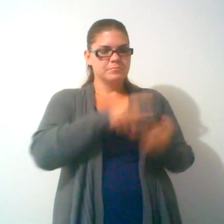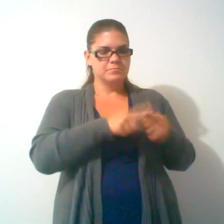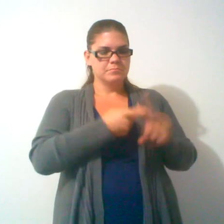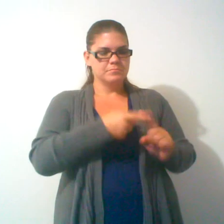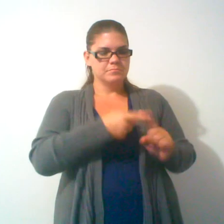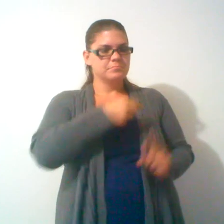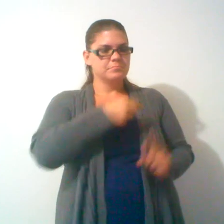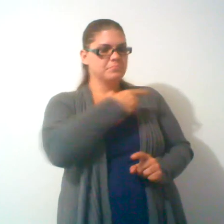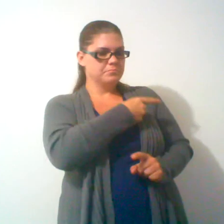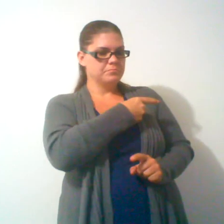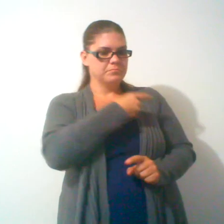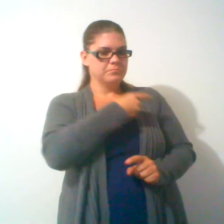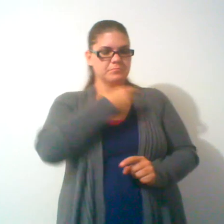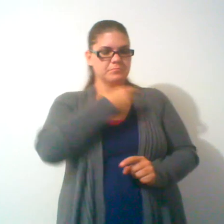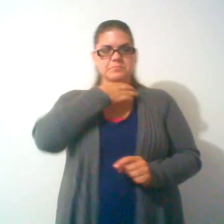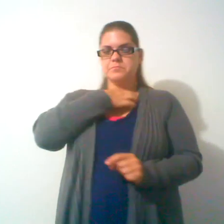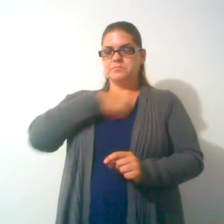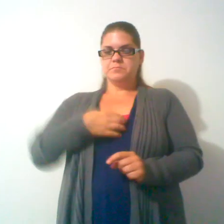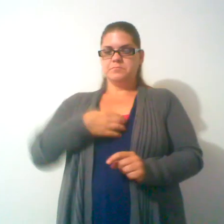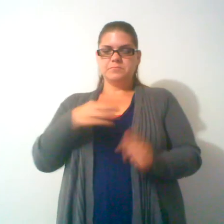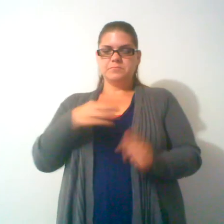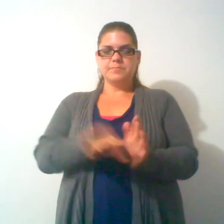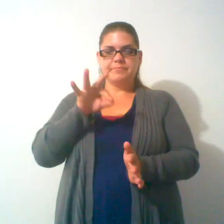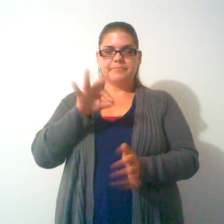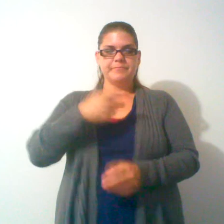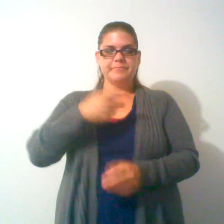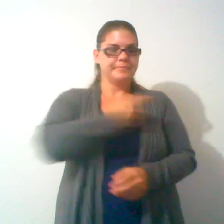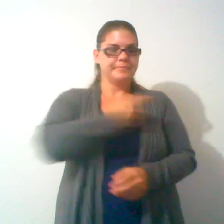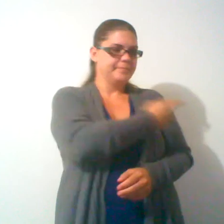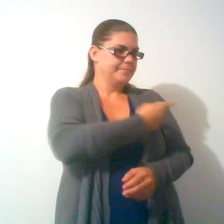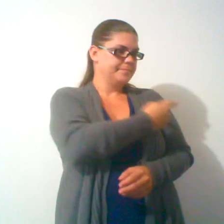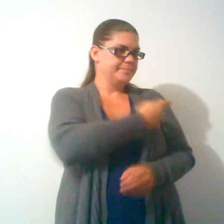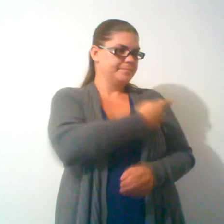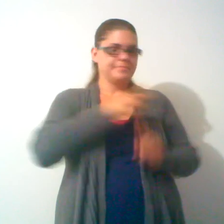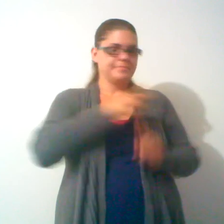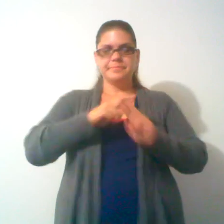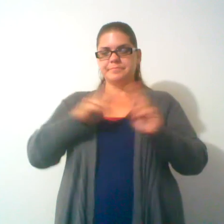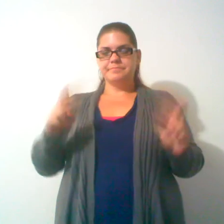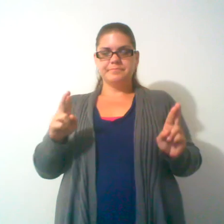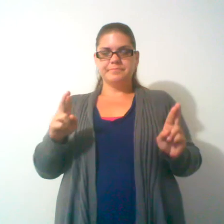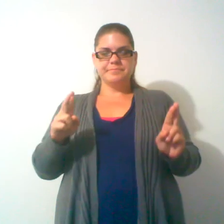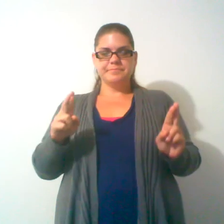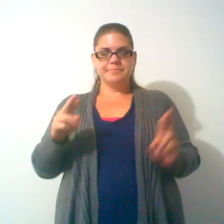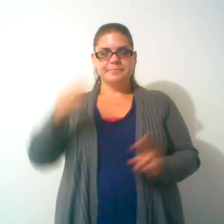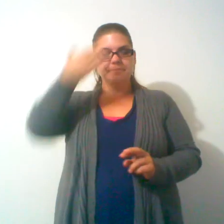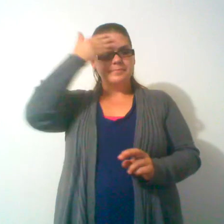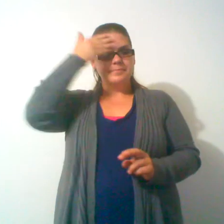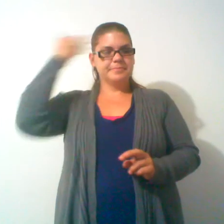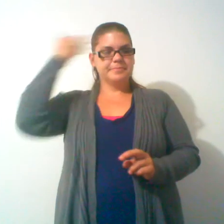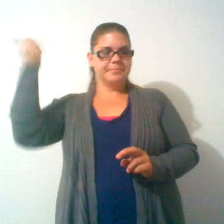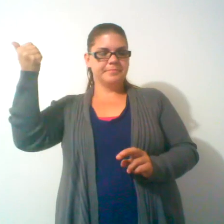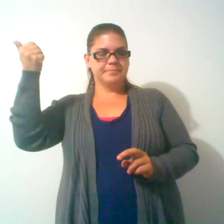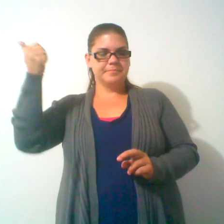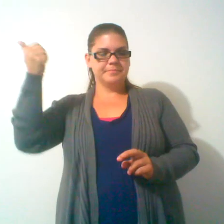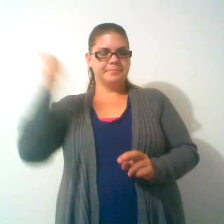We talked for a while and soon forgot about the situation we were